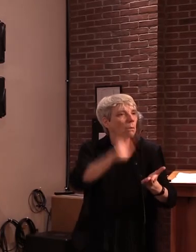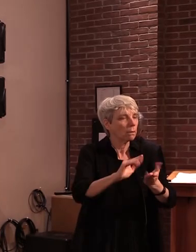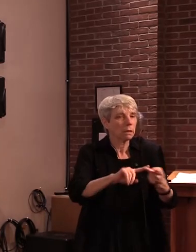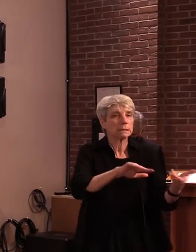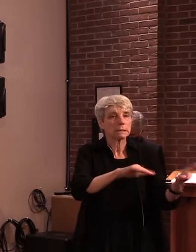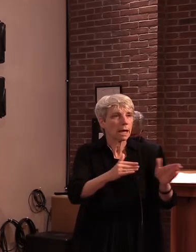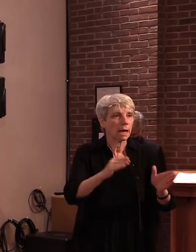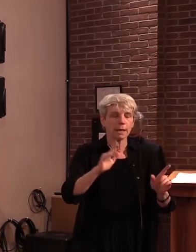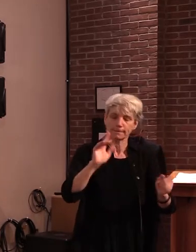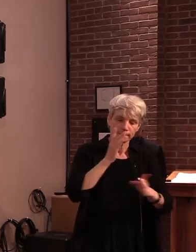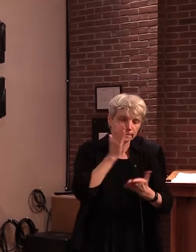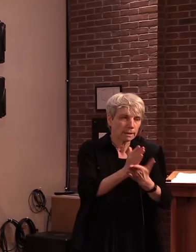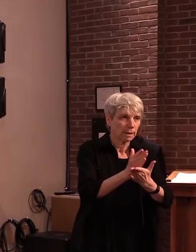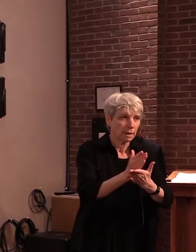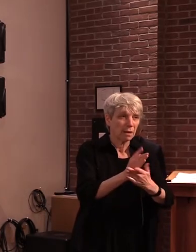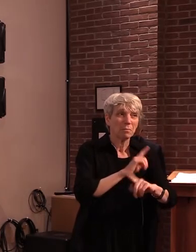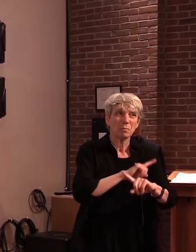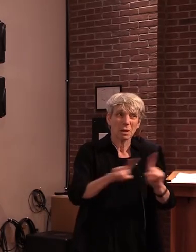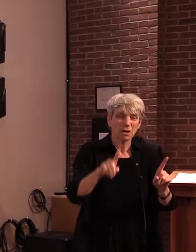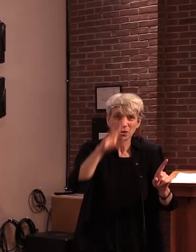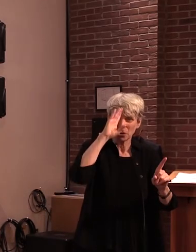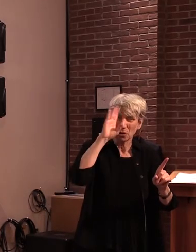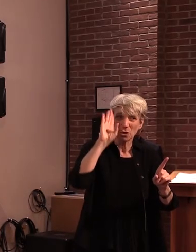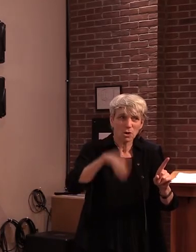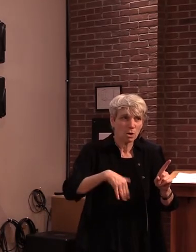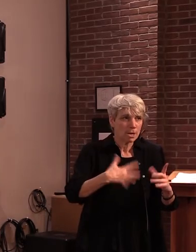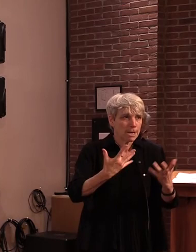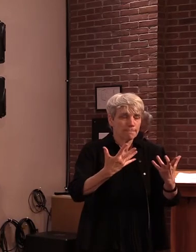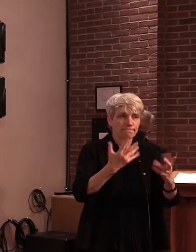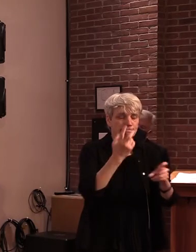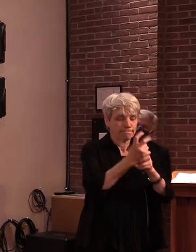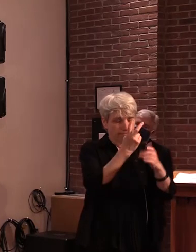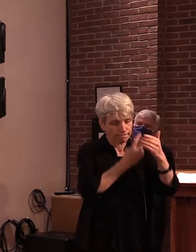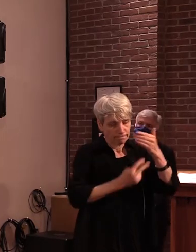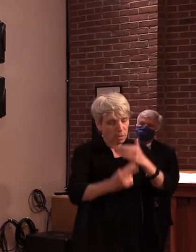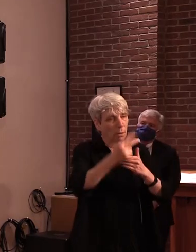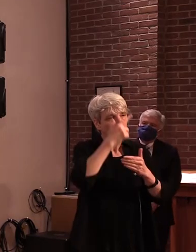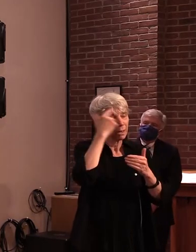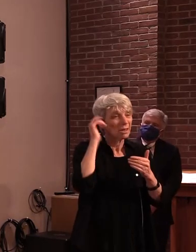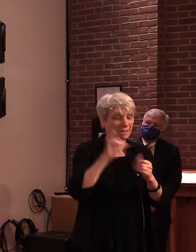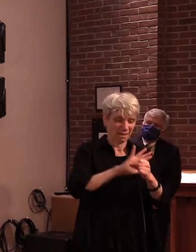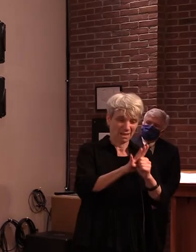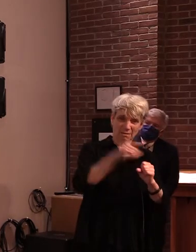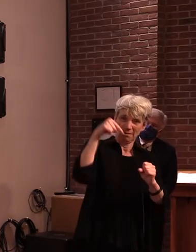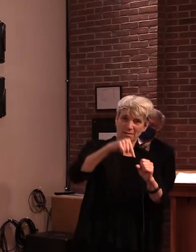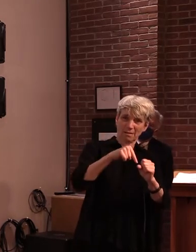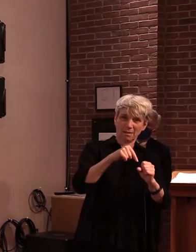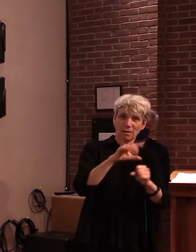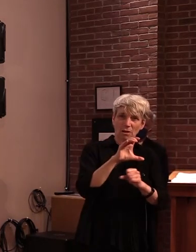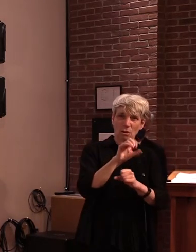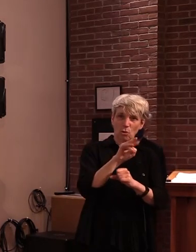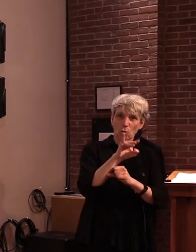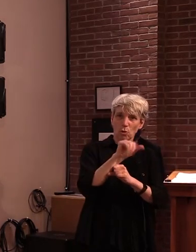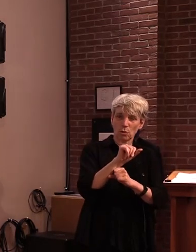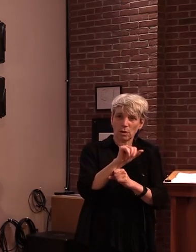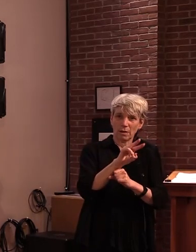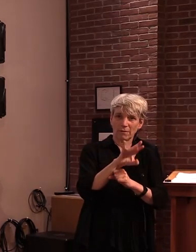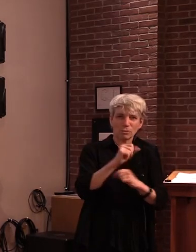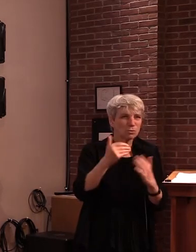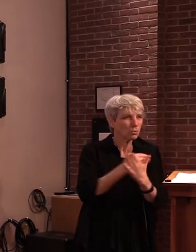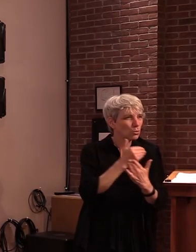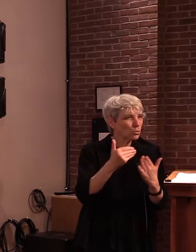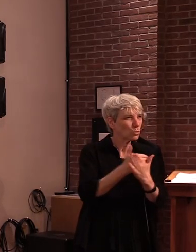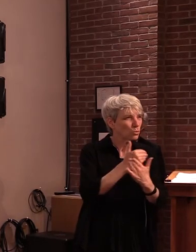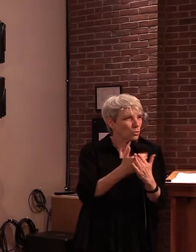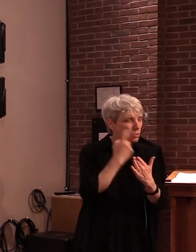fragile. The virus is new to the human race, and while we have learned a great deal about how it spreads, we don't yet